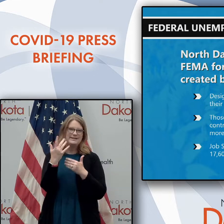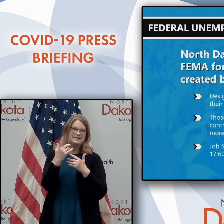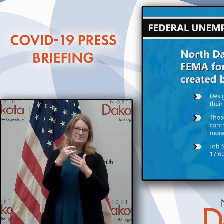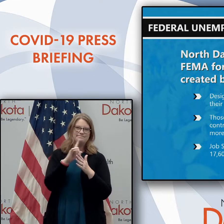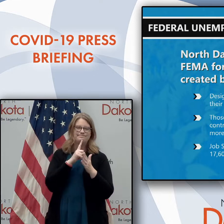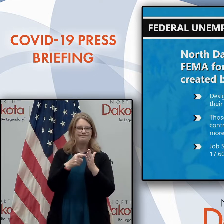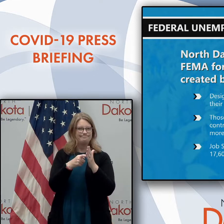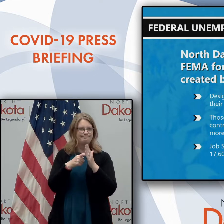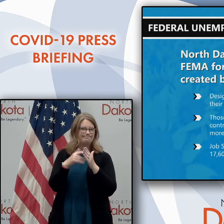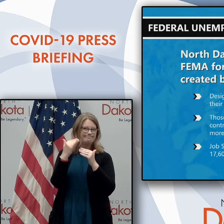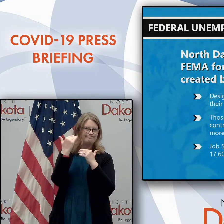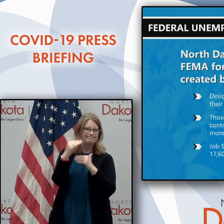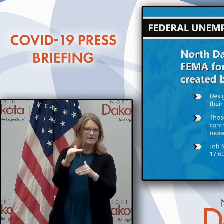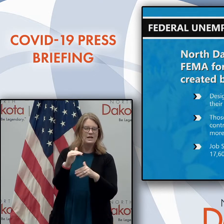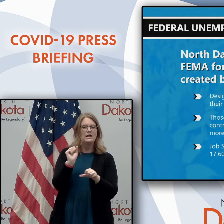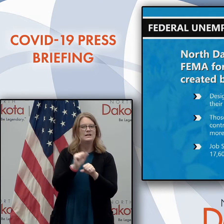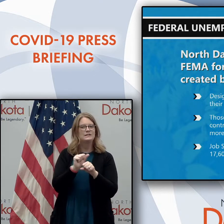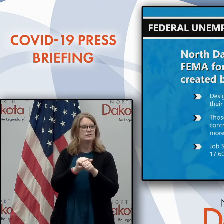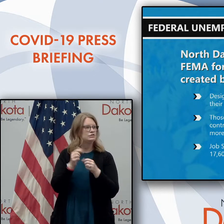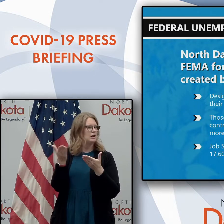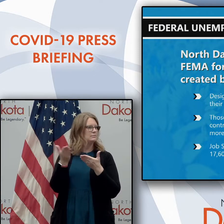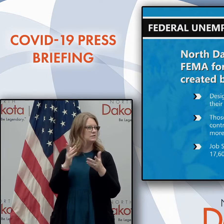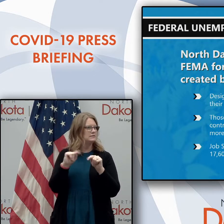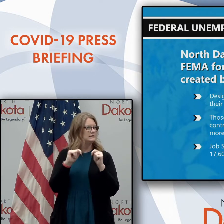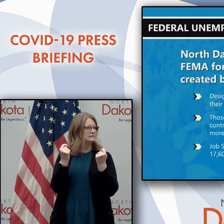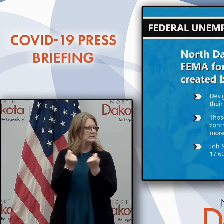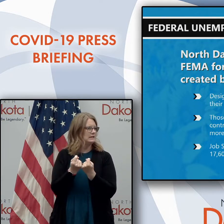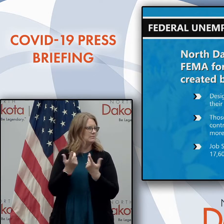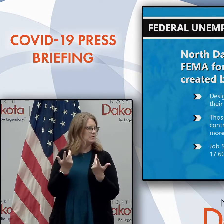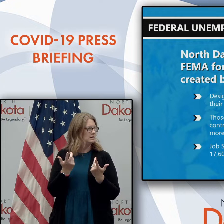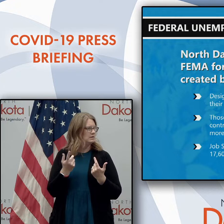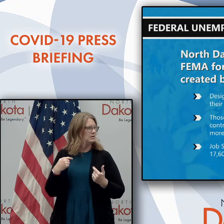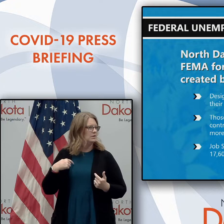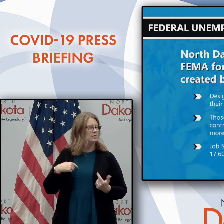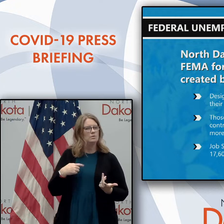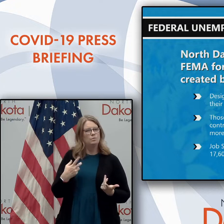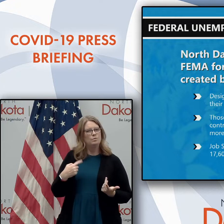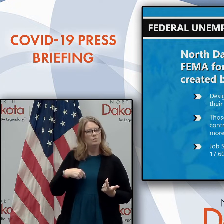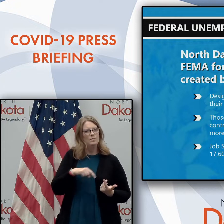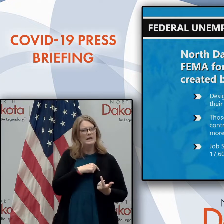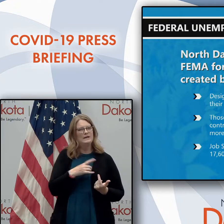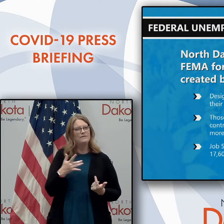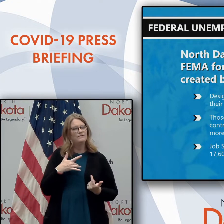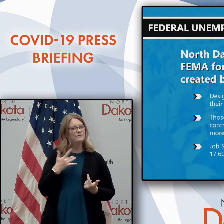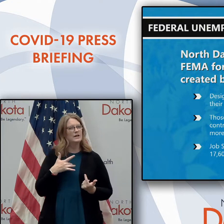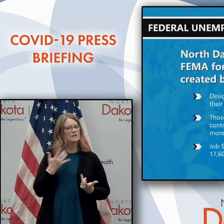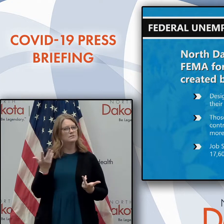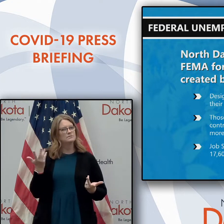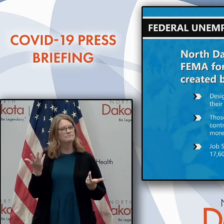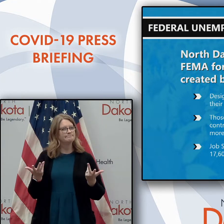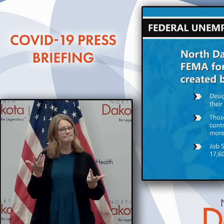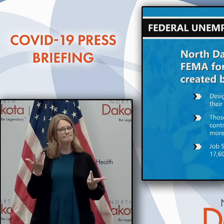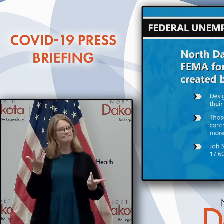work that our job service team is doing, we estimate that there may have